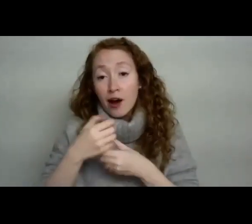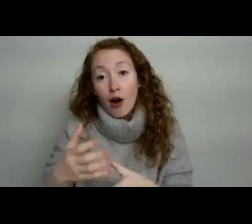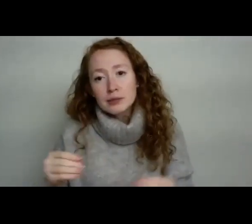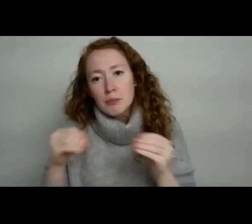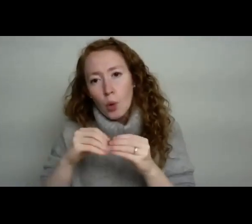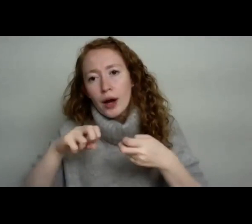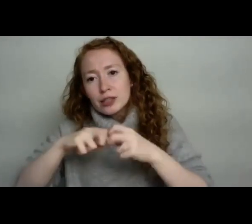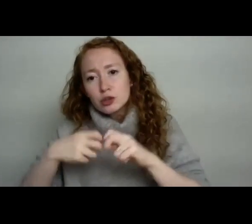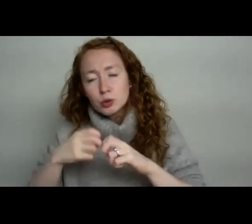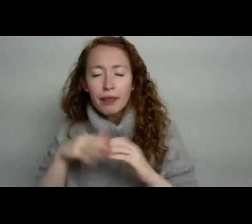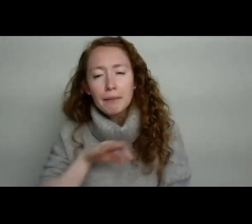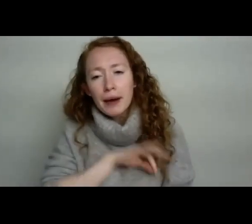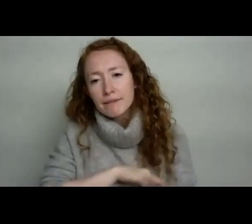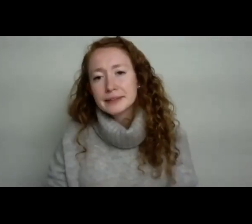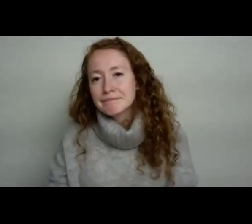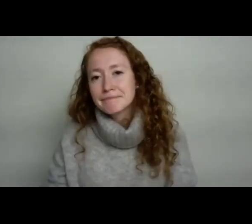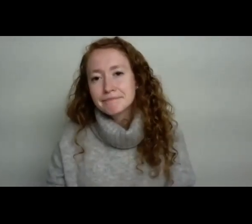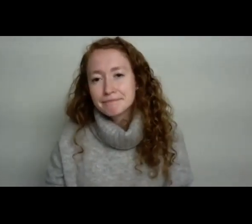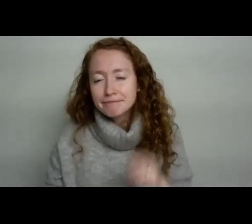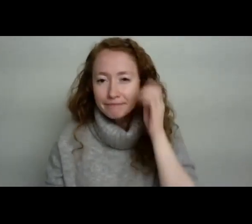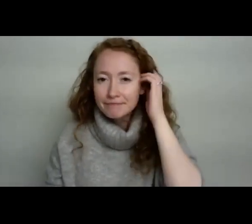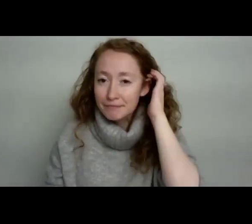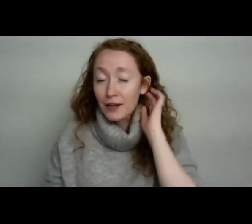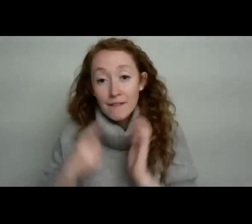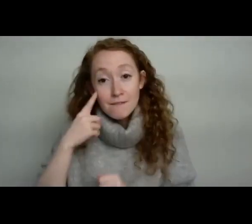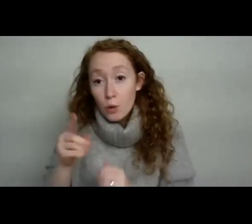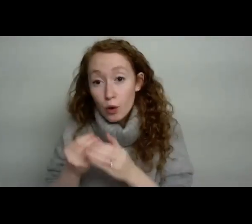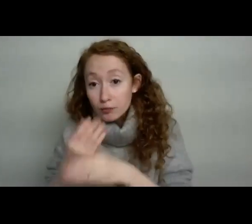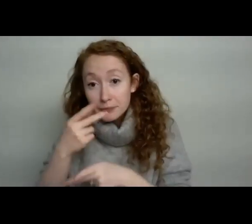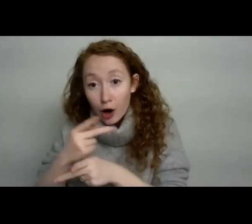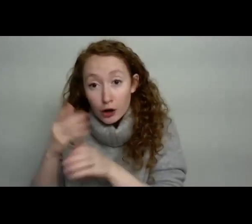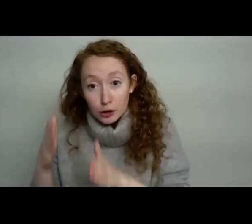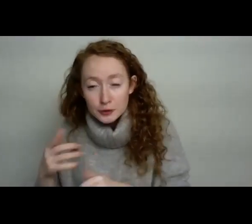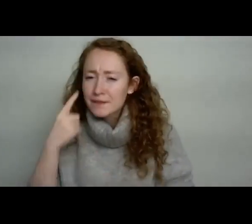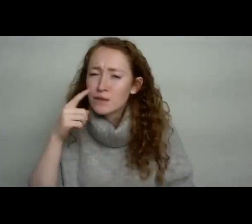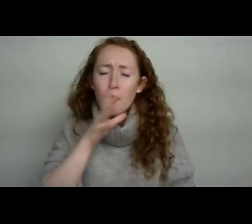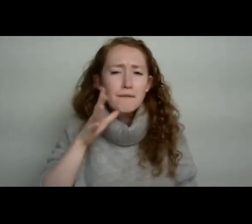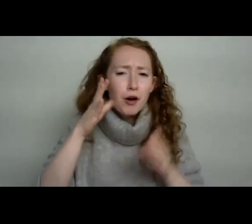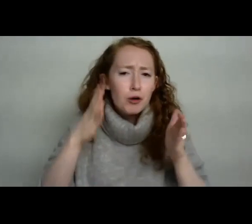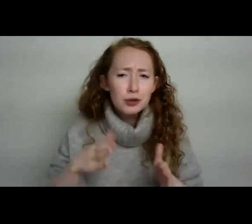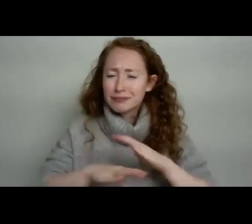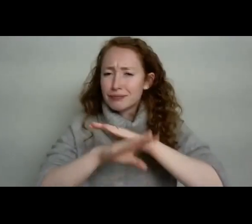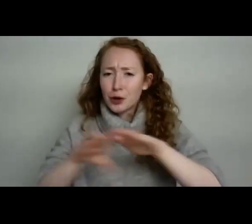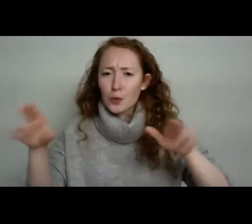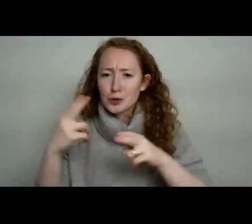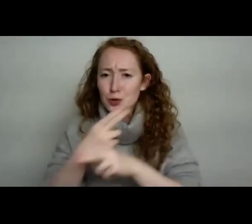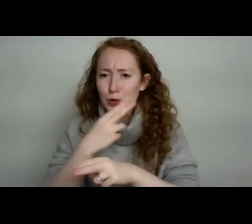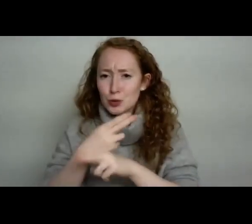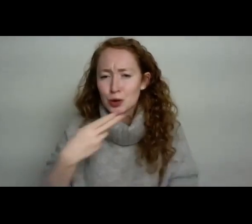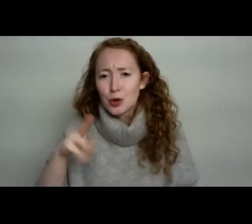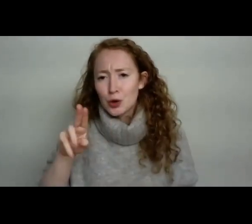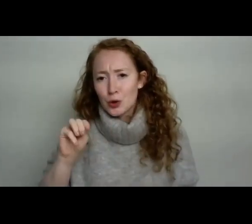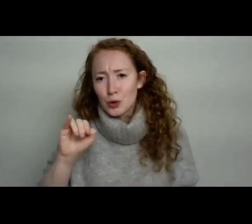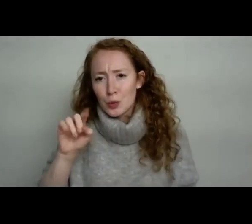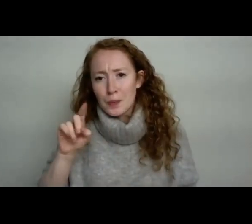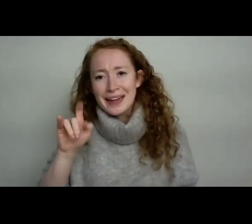do joys in gardeners and farmers' lives. So don't use humidity domes. And if you do, go ahead and